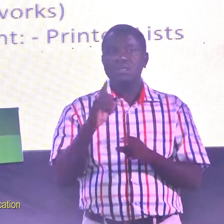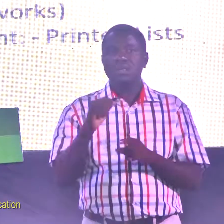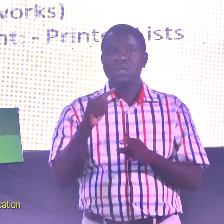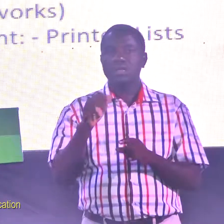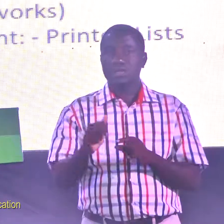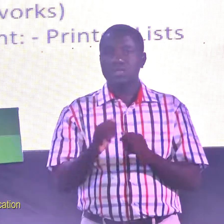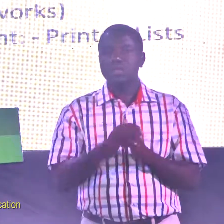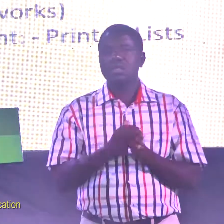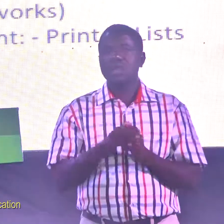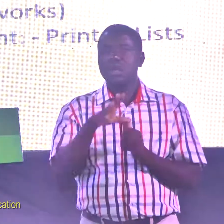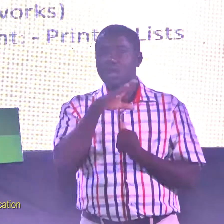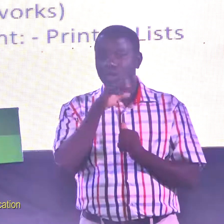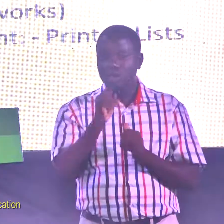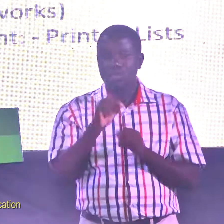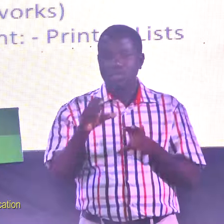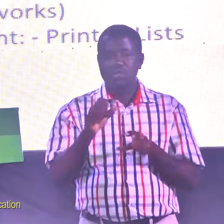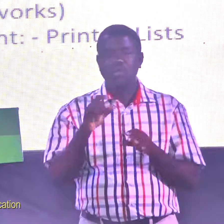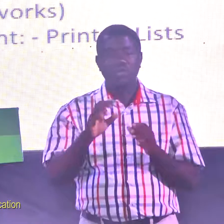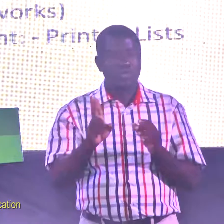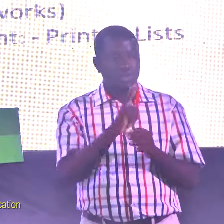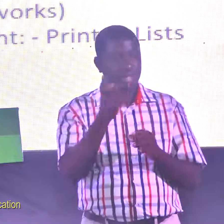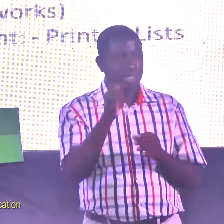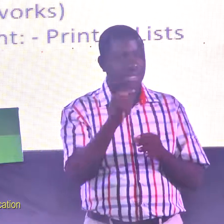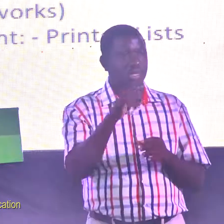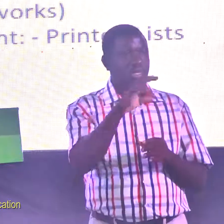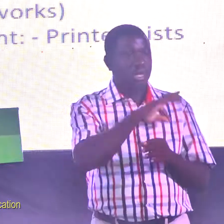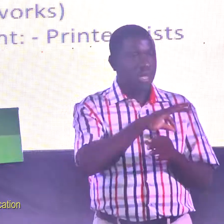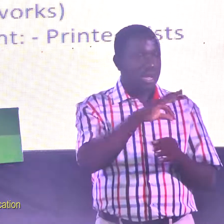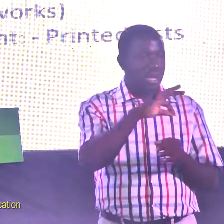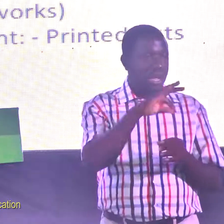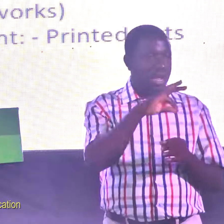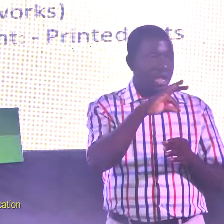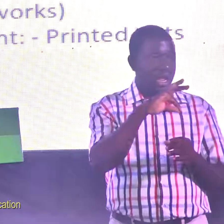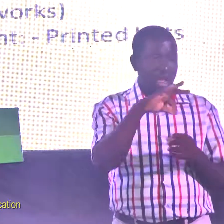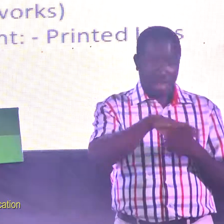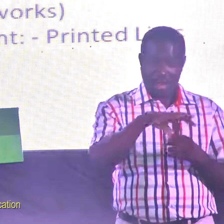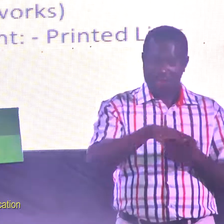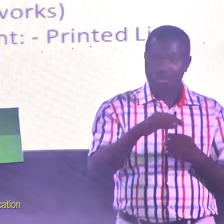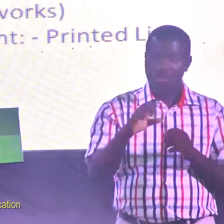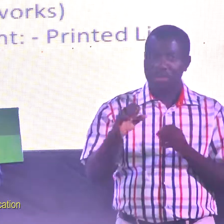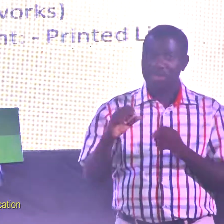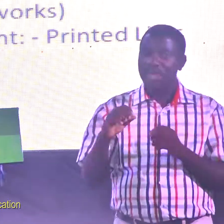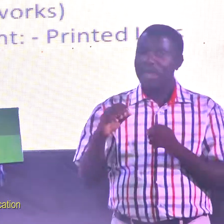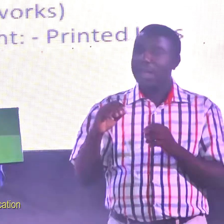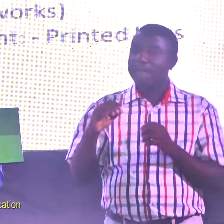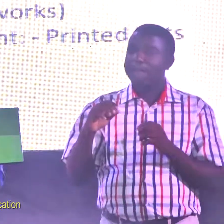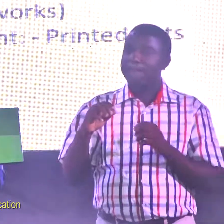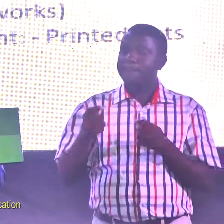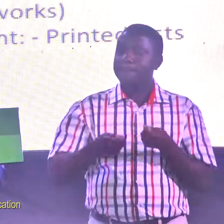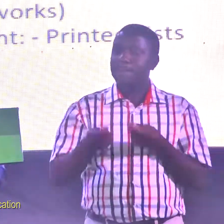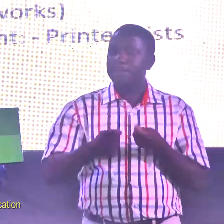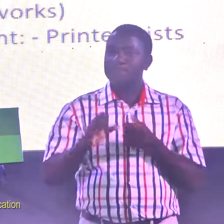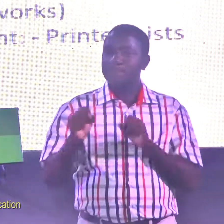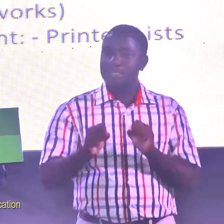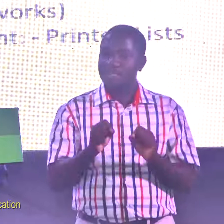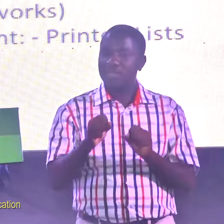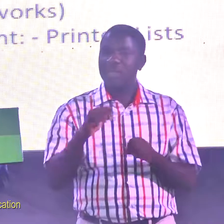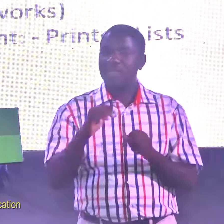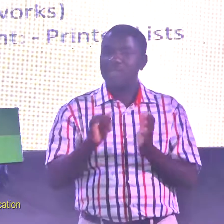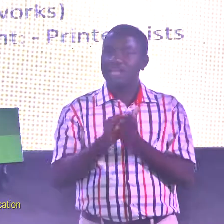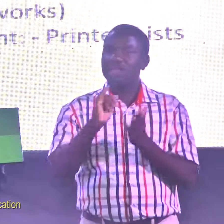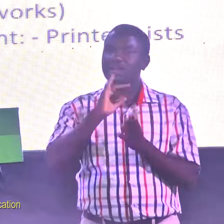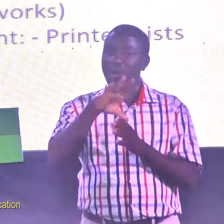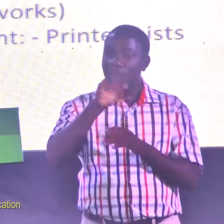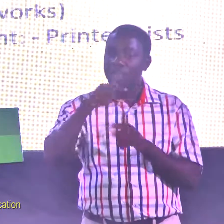was consolidated using the election information management system that is internally developed at the Electoral Commission of